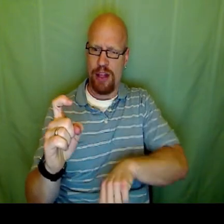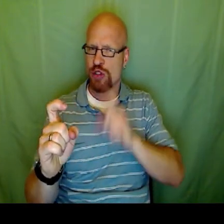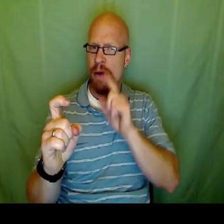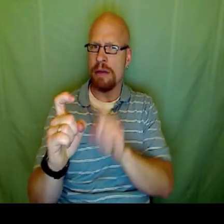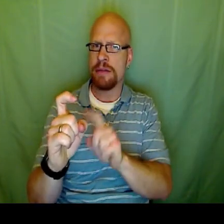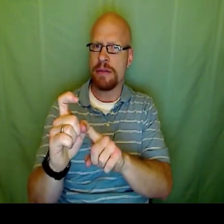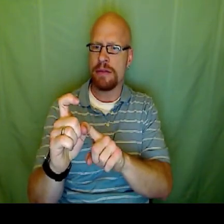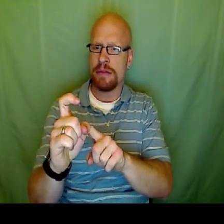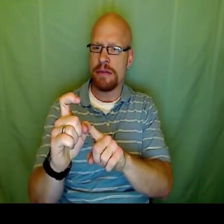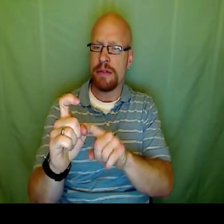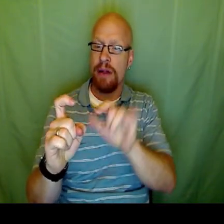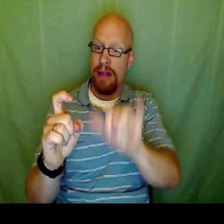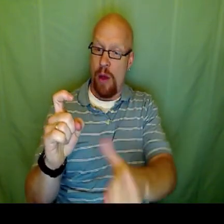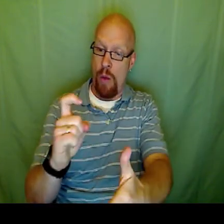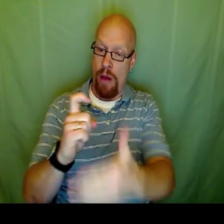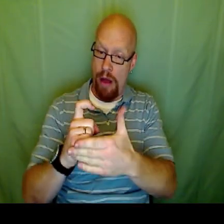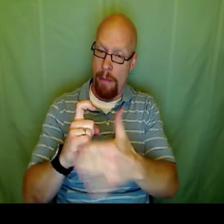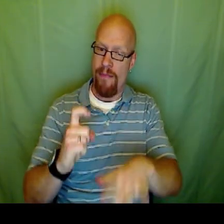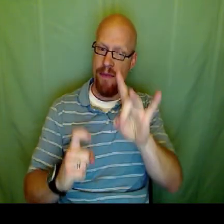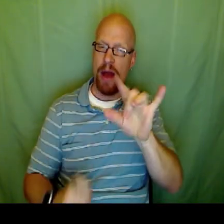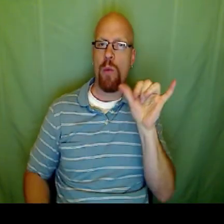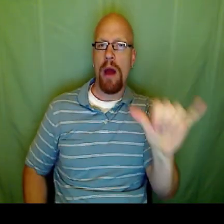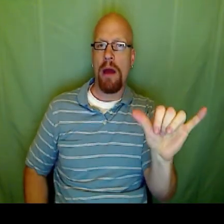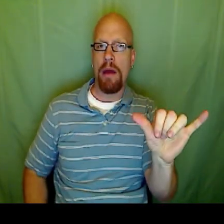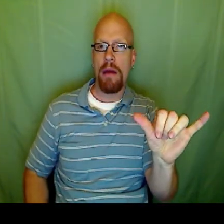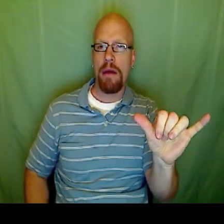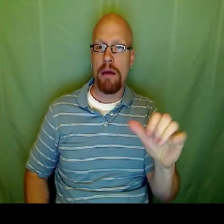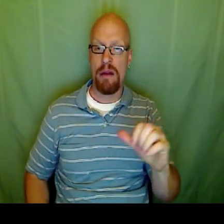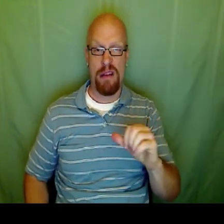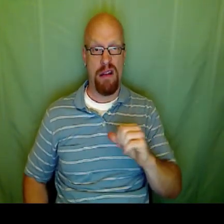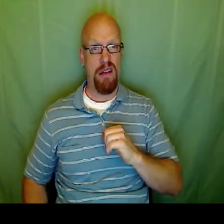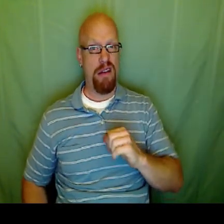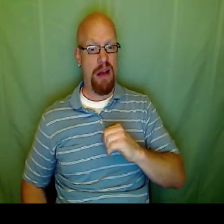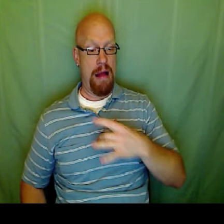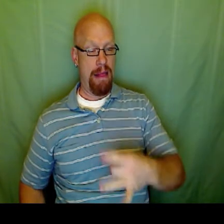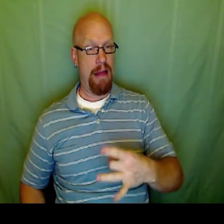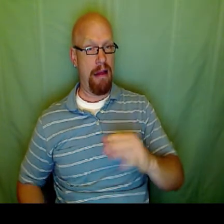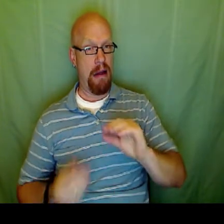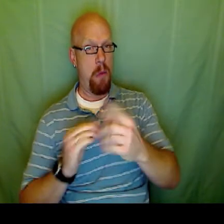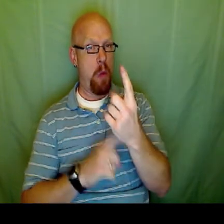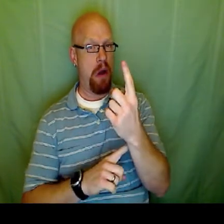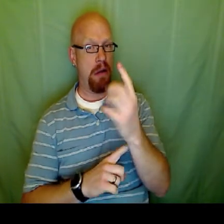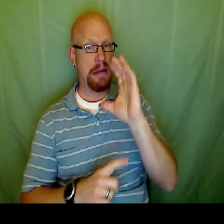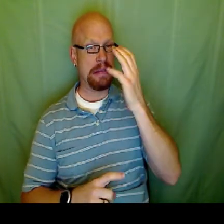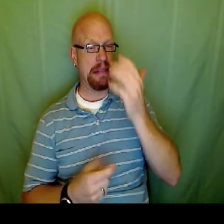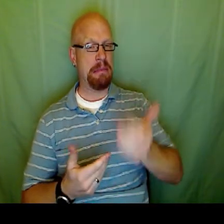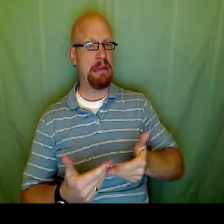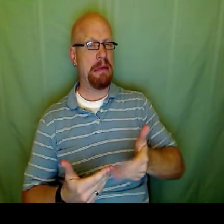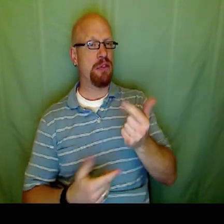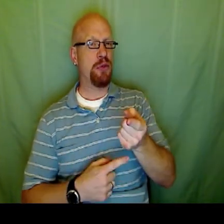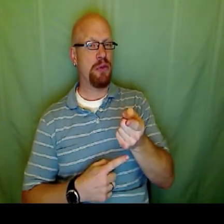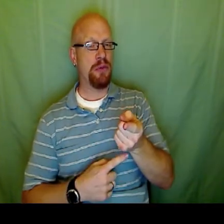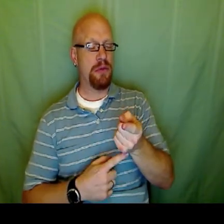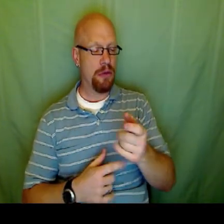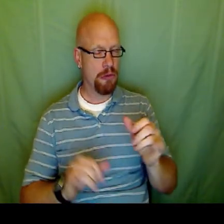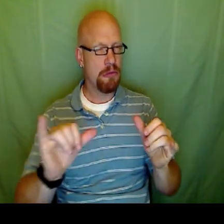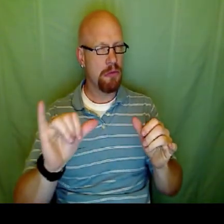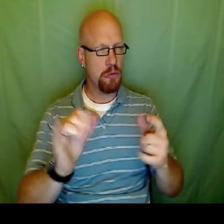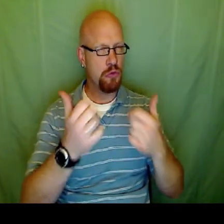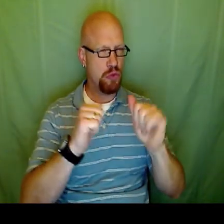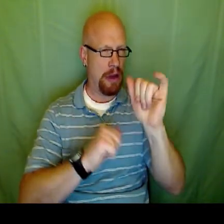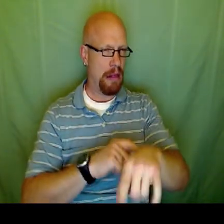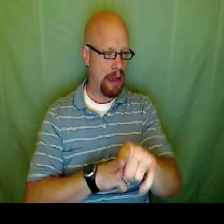for x's solution, we can substitute that back into either equation, number 1 or number 2. Now our goal is to solve for y.